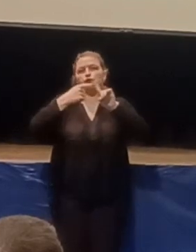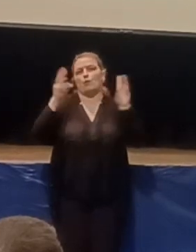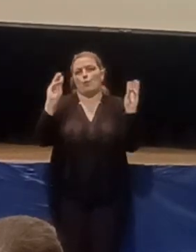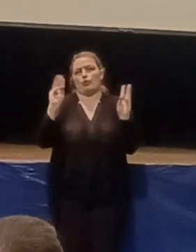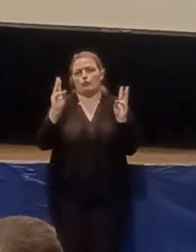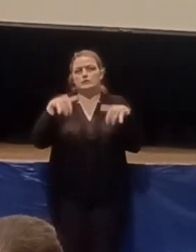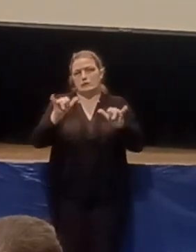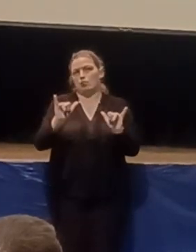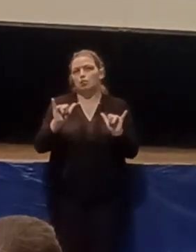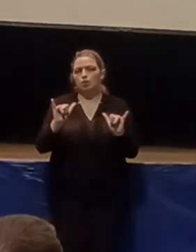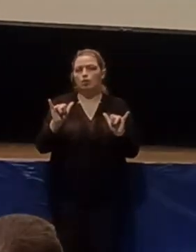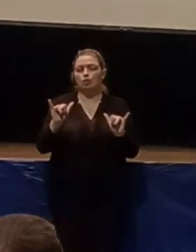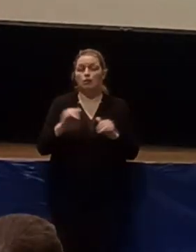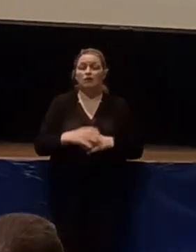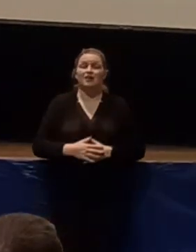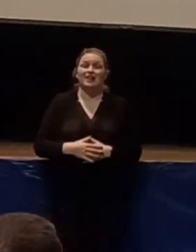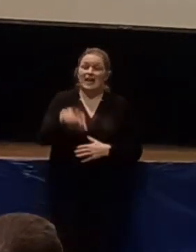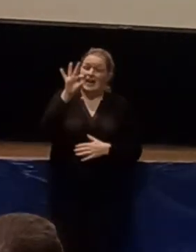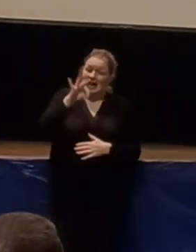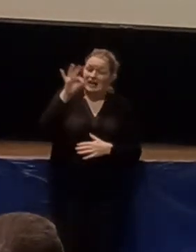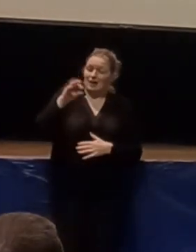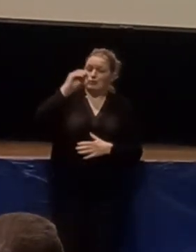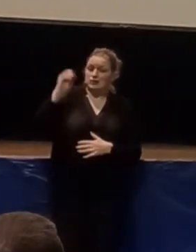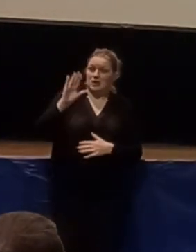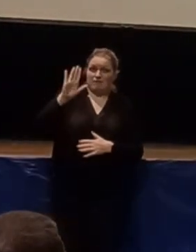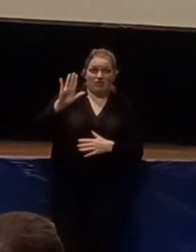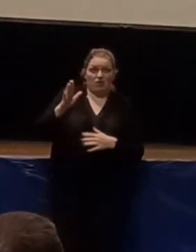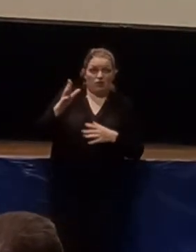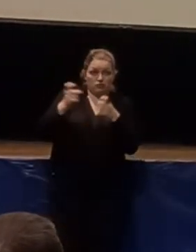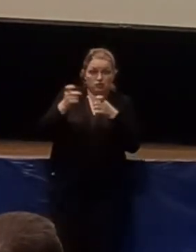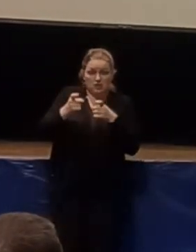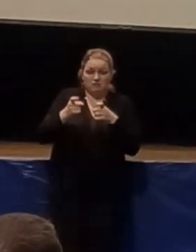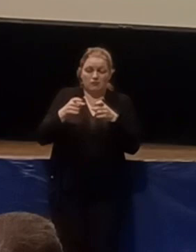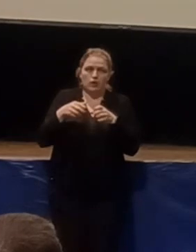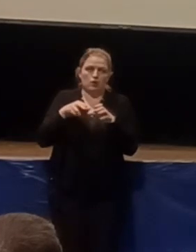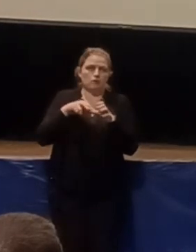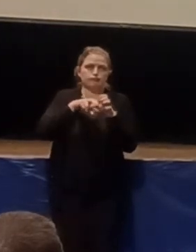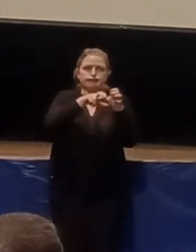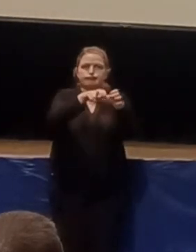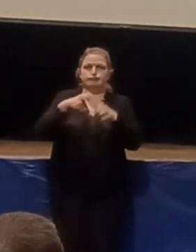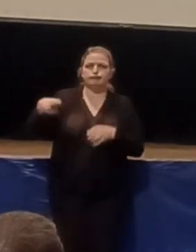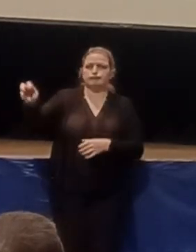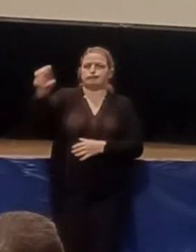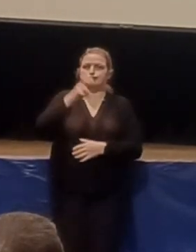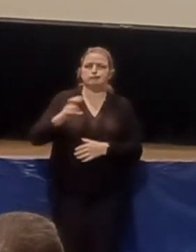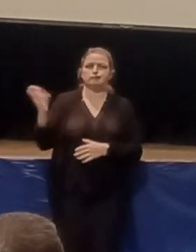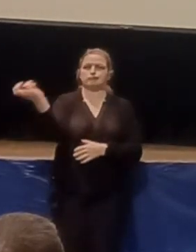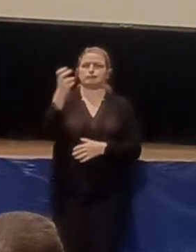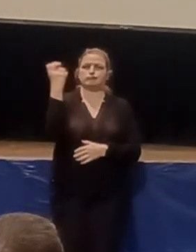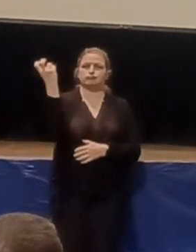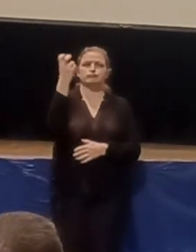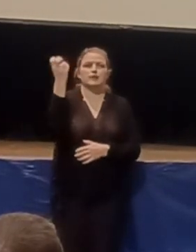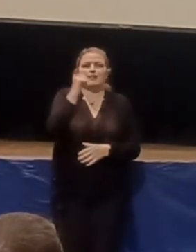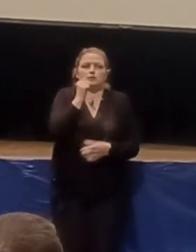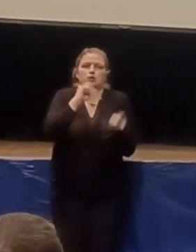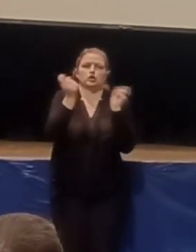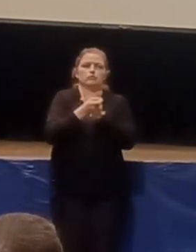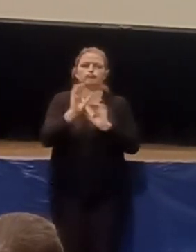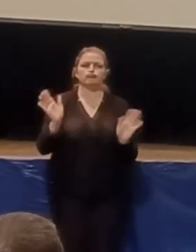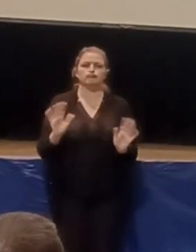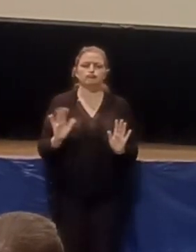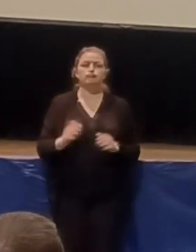elements. And then 99% of their shift, they are out and about, and so that's not actually changing.